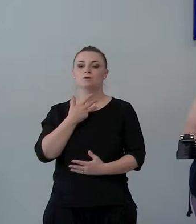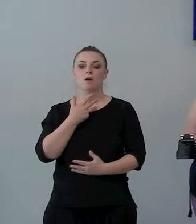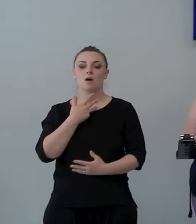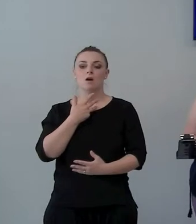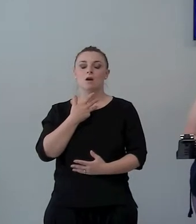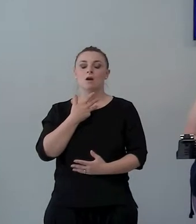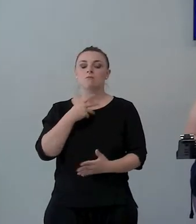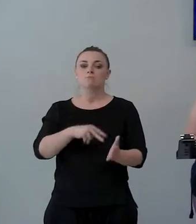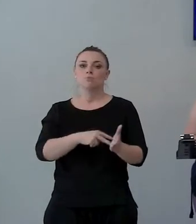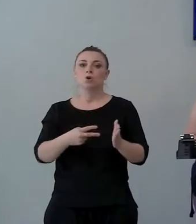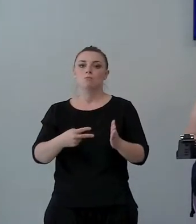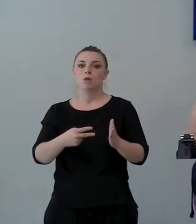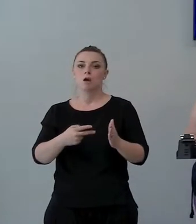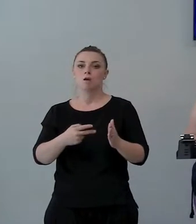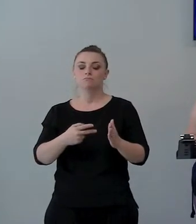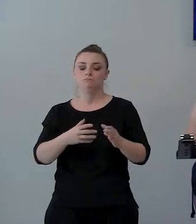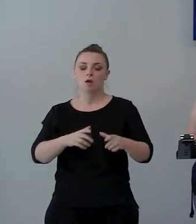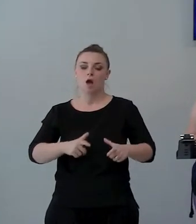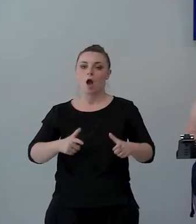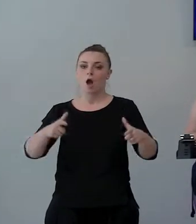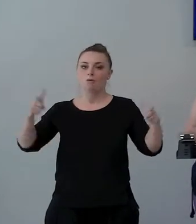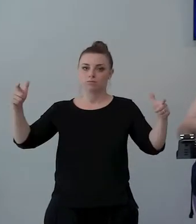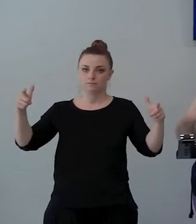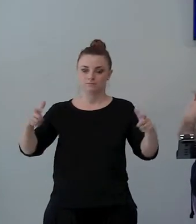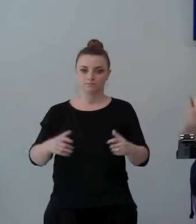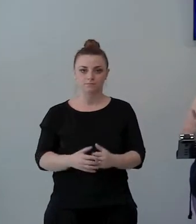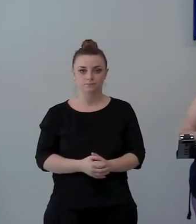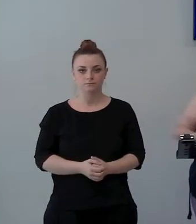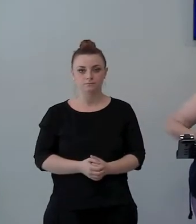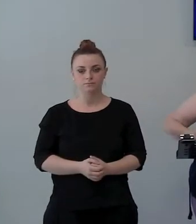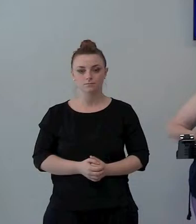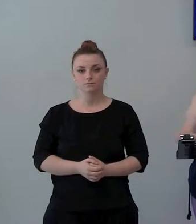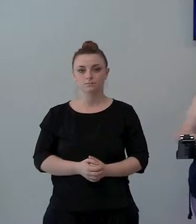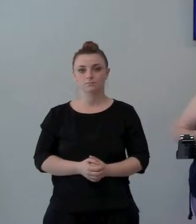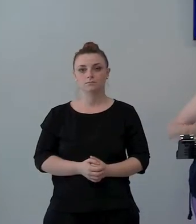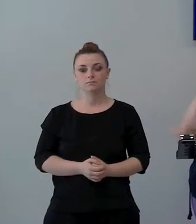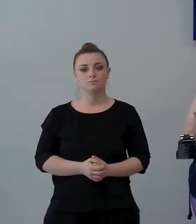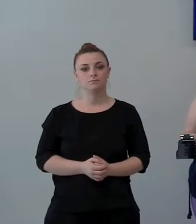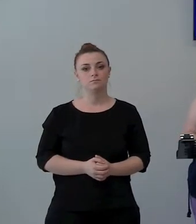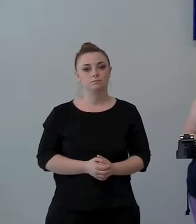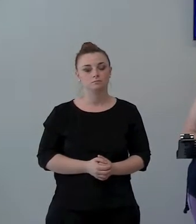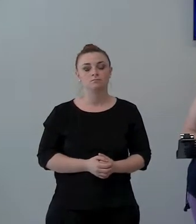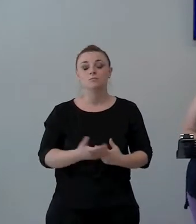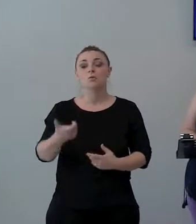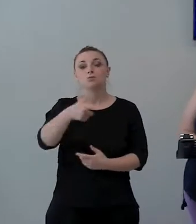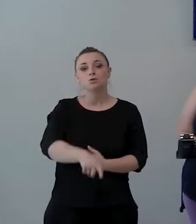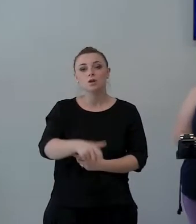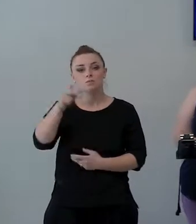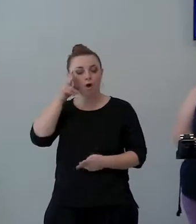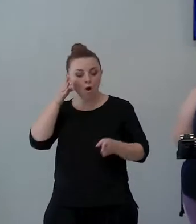after night, it'll have consequences. Per la nostra produttività, per la nostra